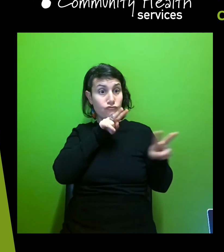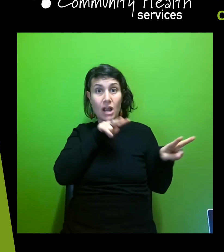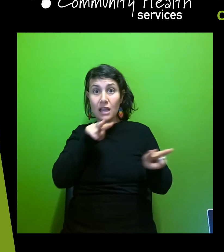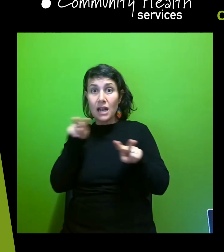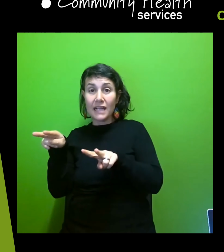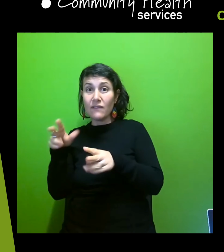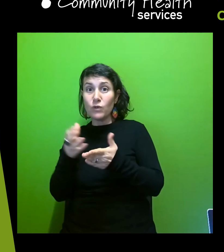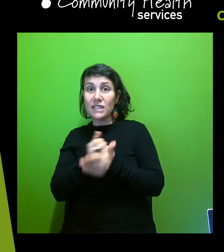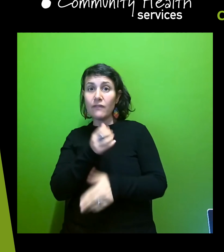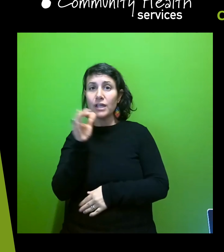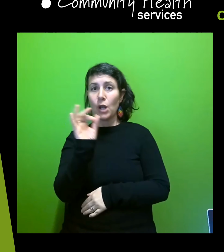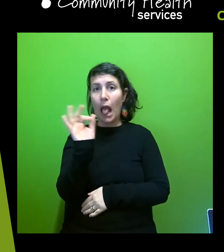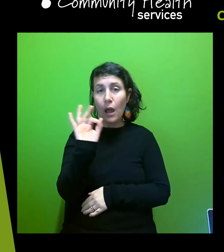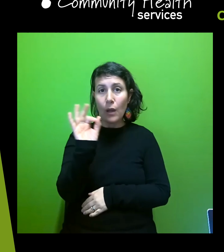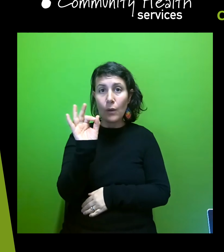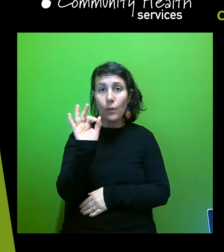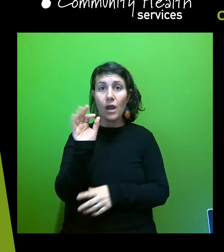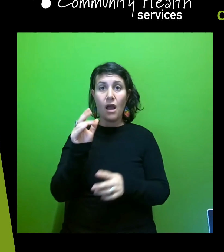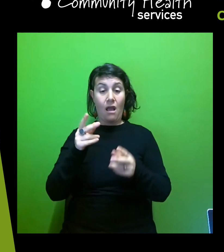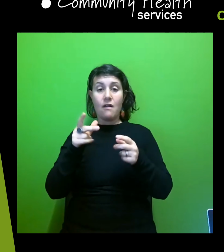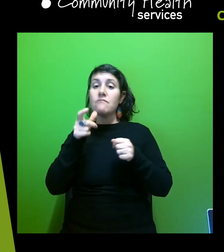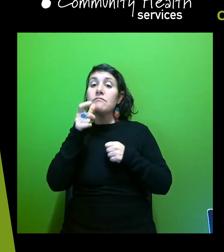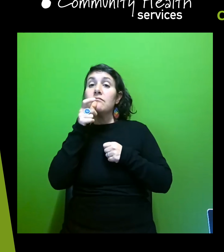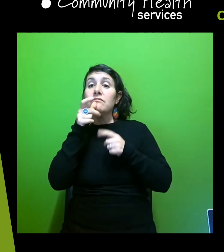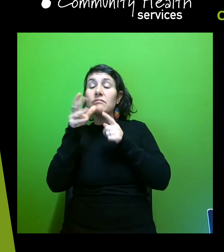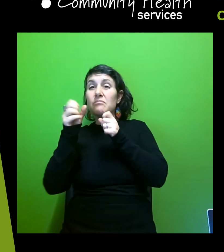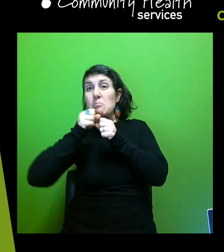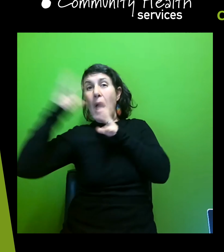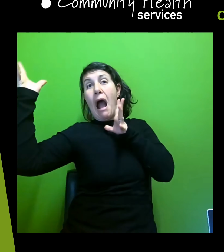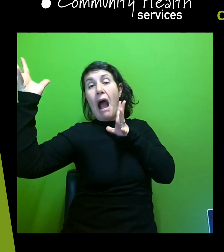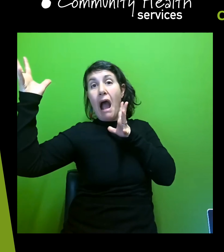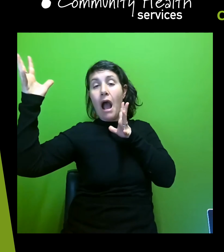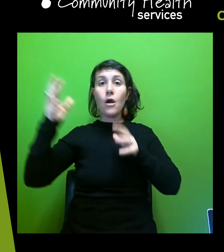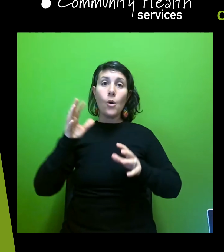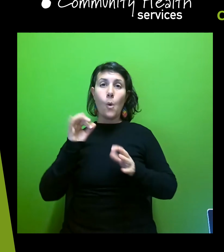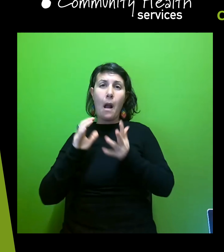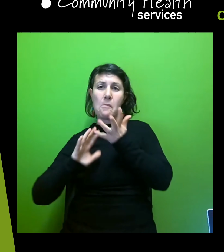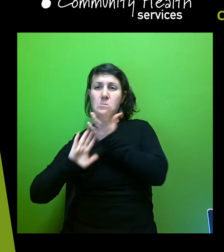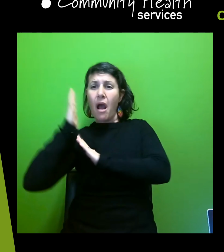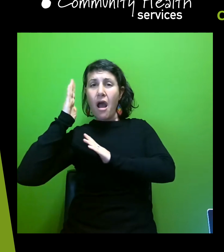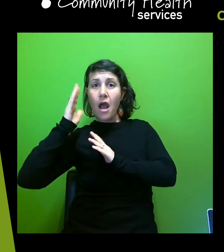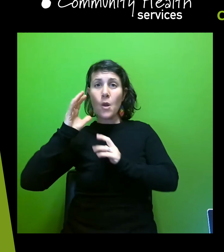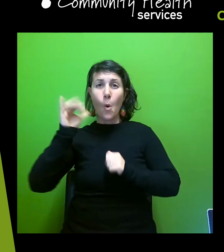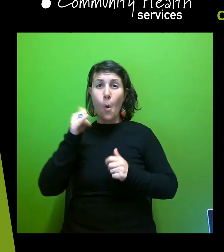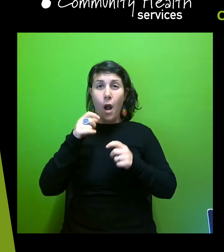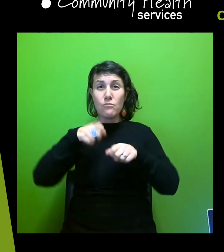and have been known to explode, causing burns and other injuries such as broken jaws.